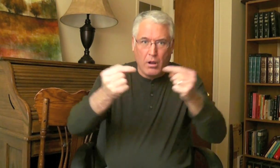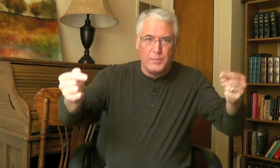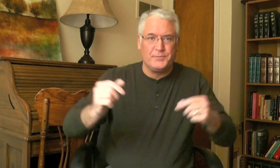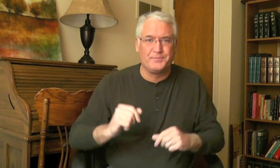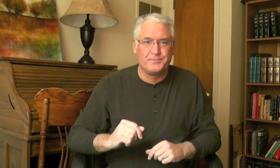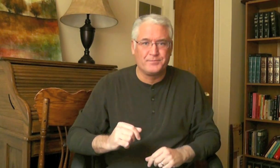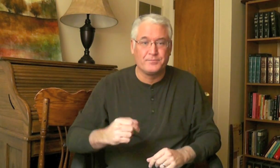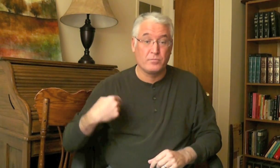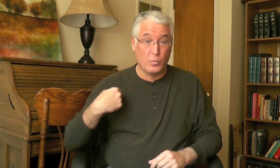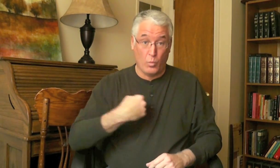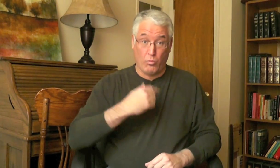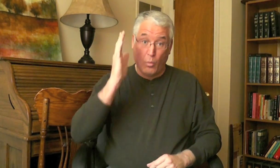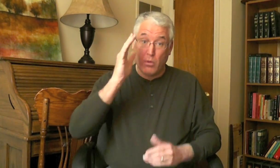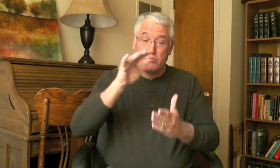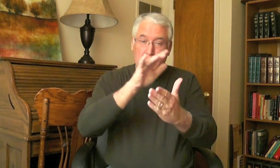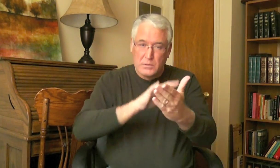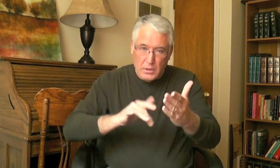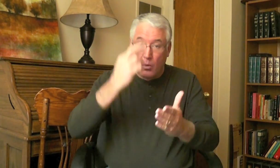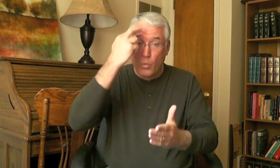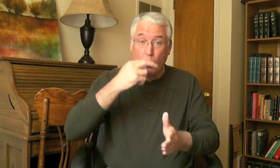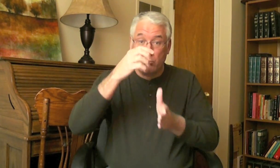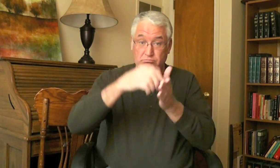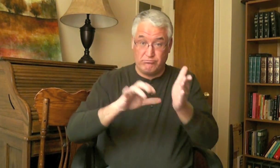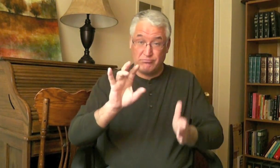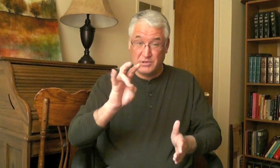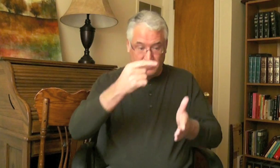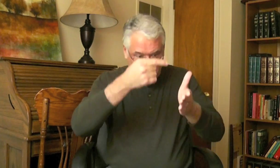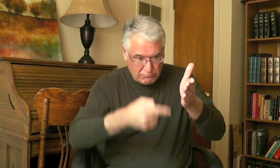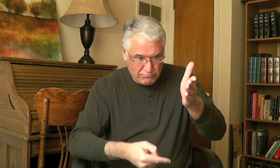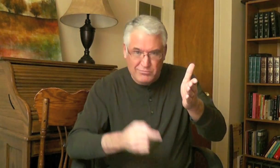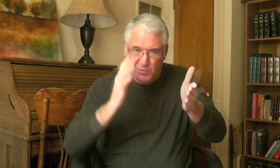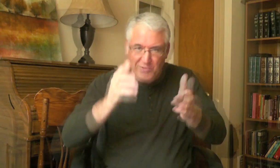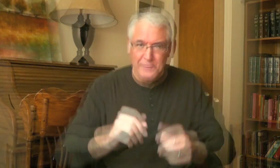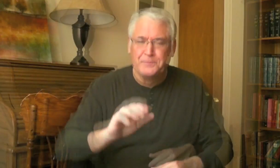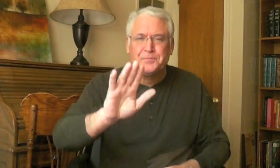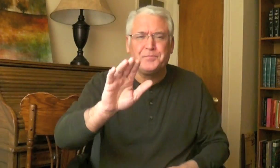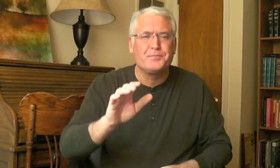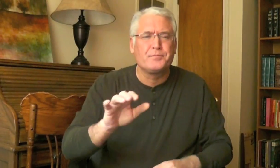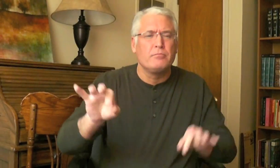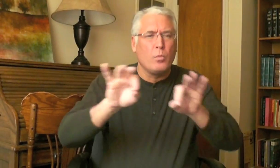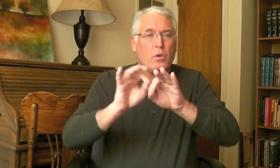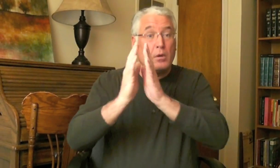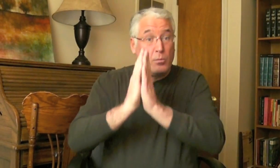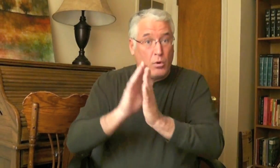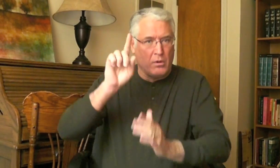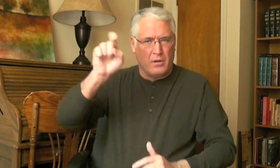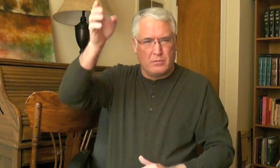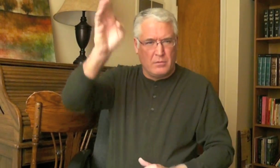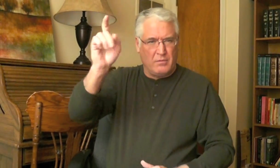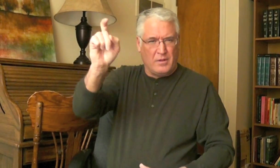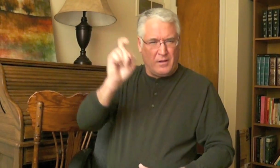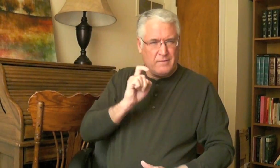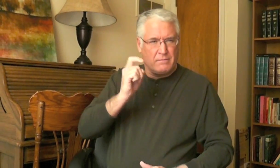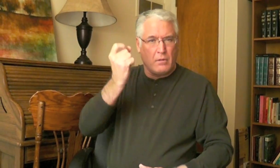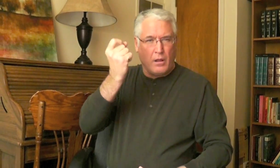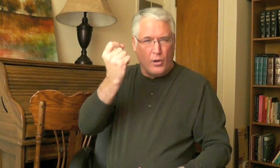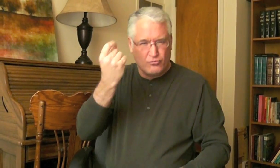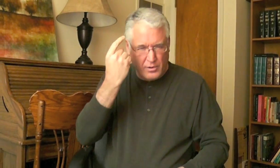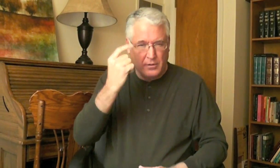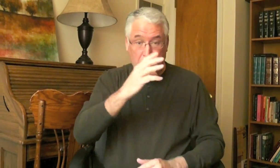Paul teaches the opposite. And we'll study more about this in chapter 7. It's important that we ask God to give